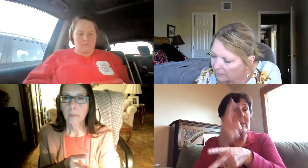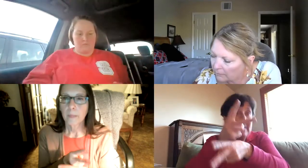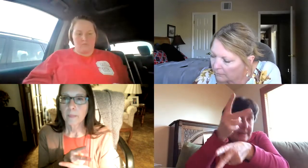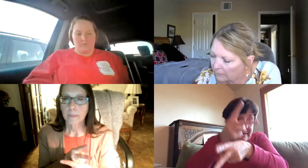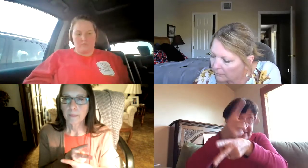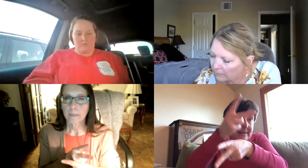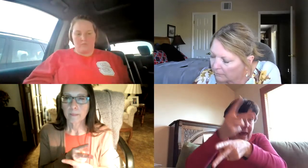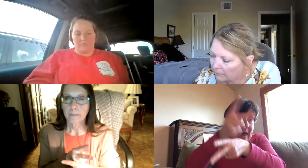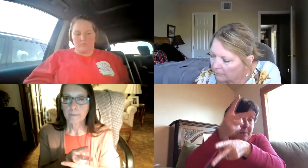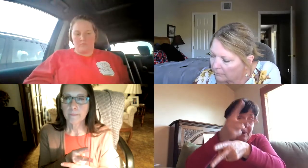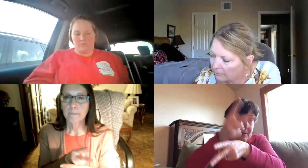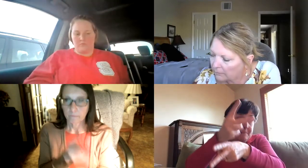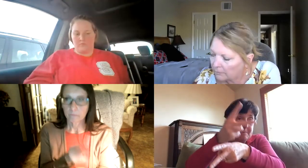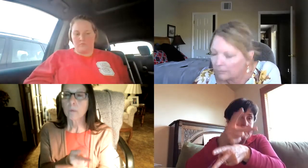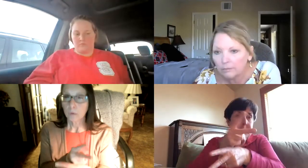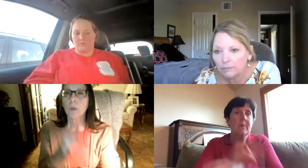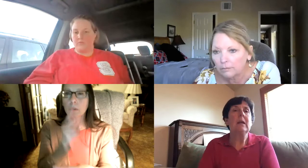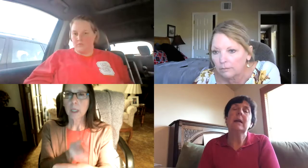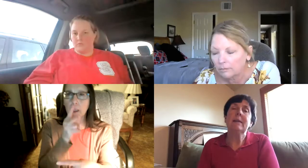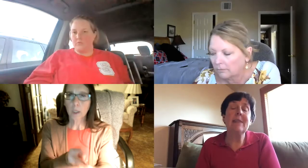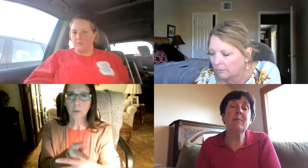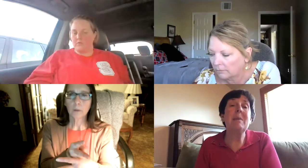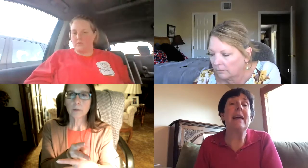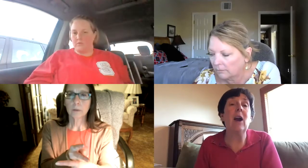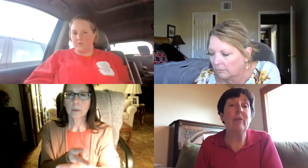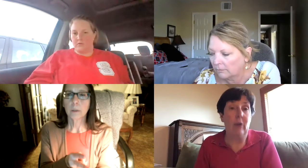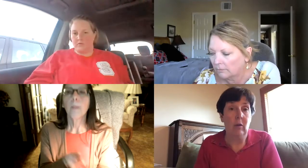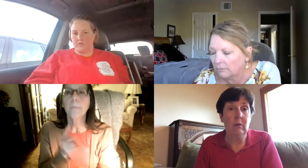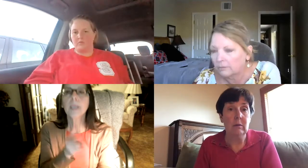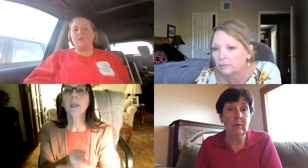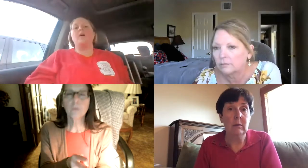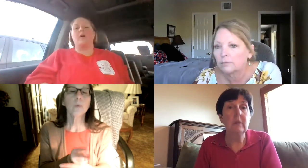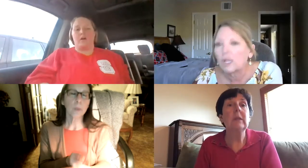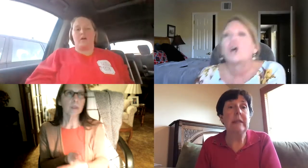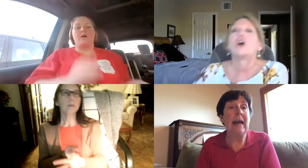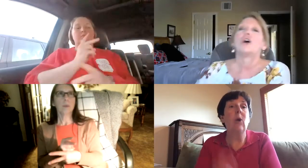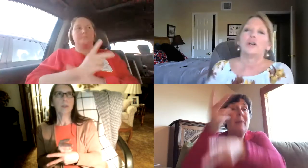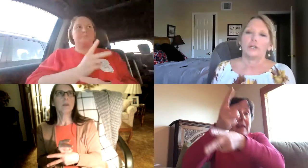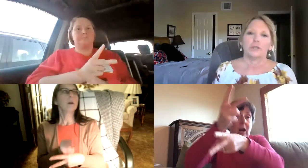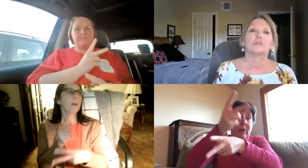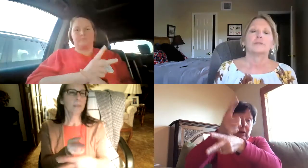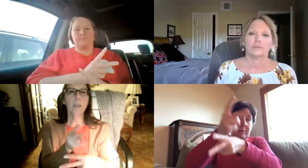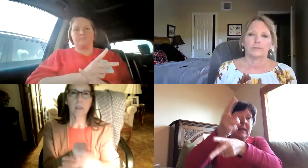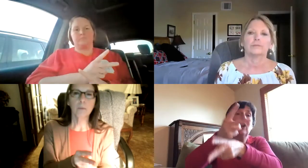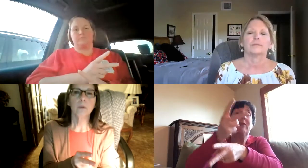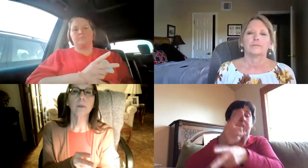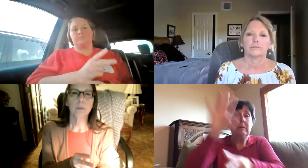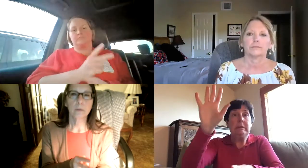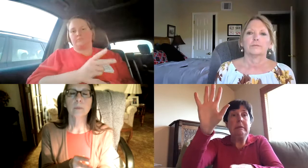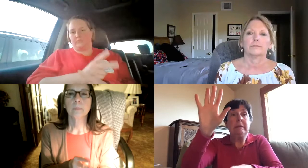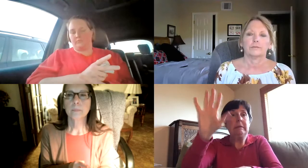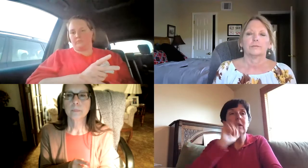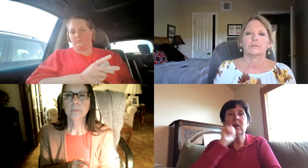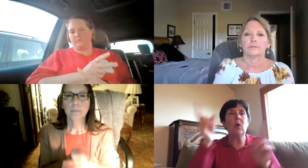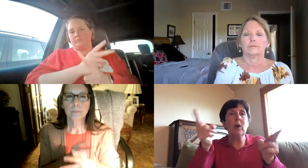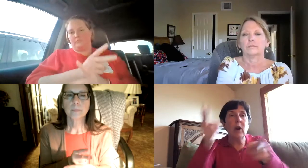you tap, that's be careful. Be careful, right? Yeah, oh, be careful. Be careful.